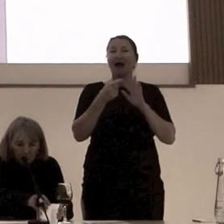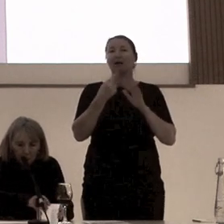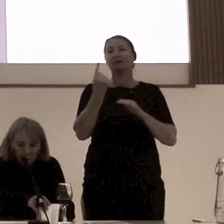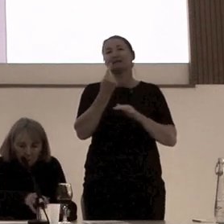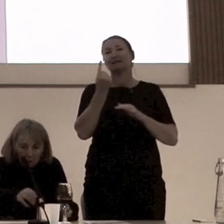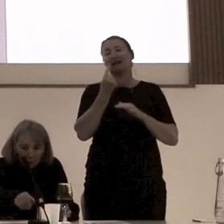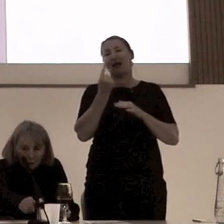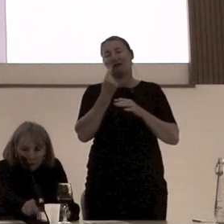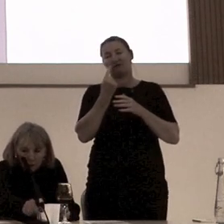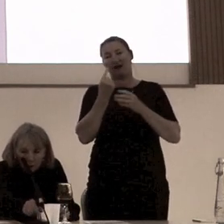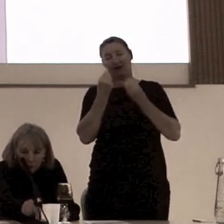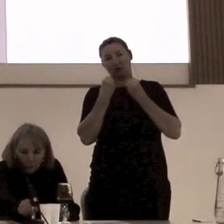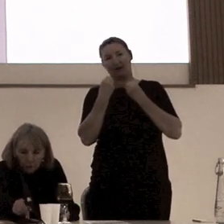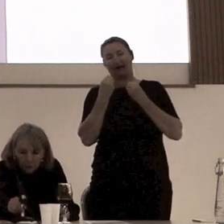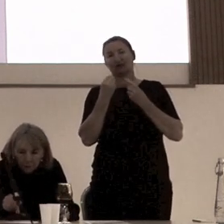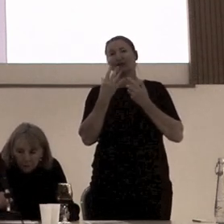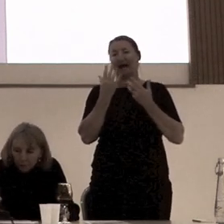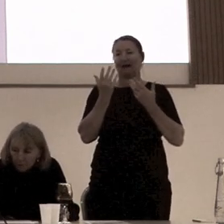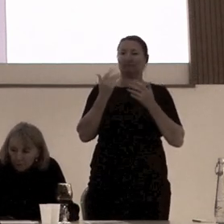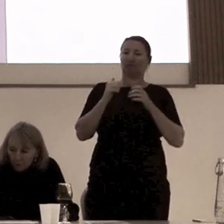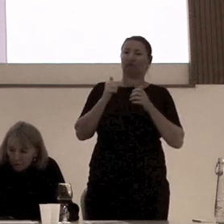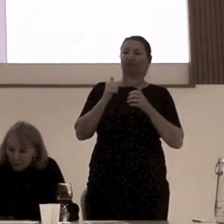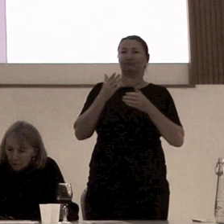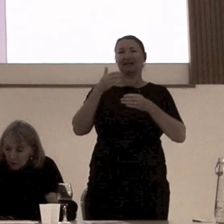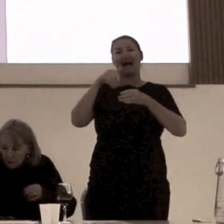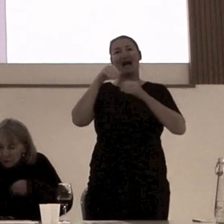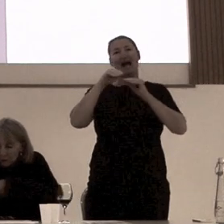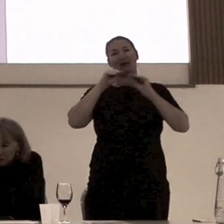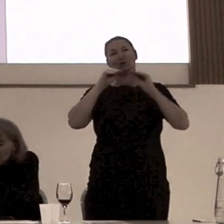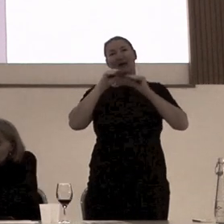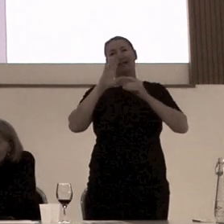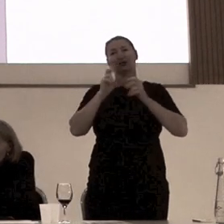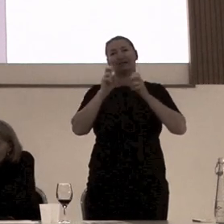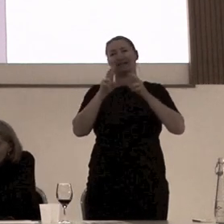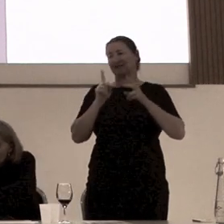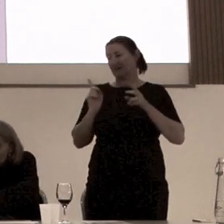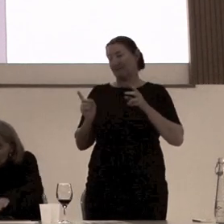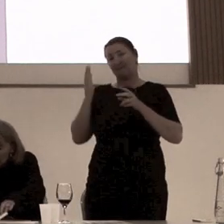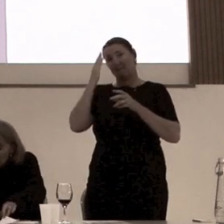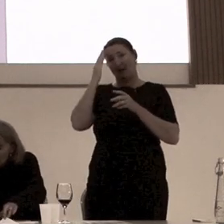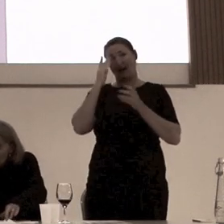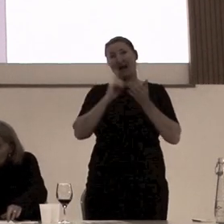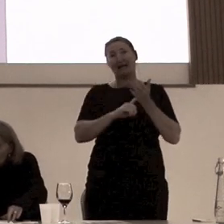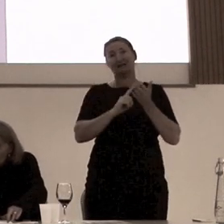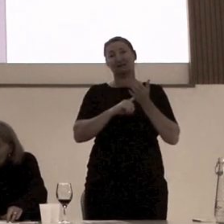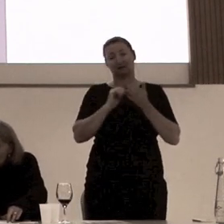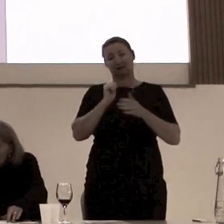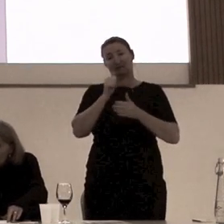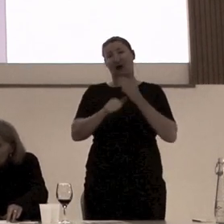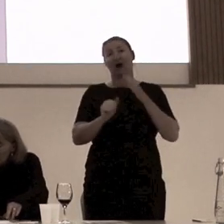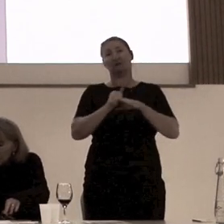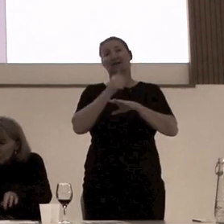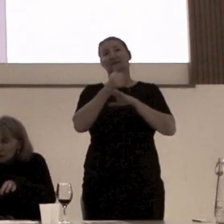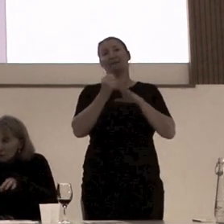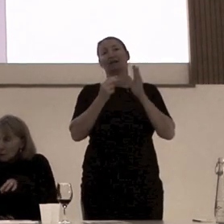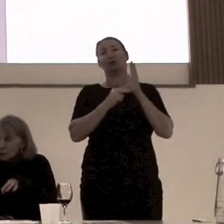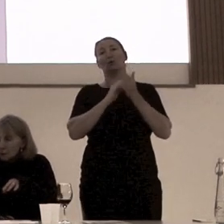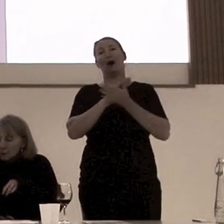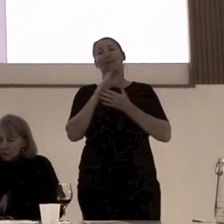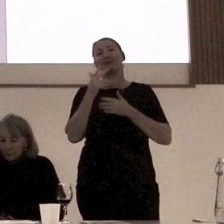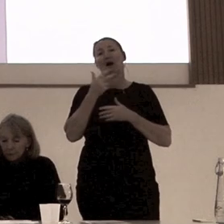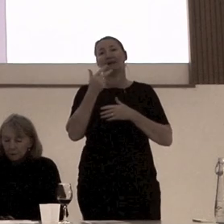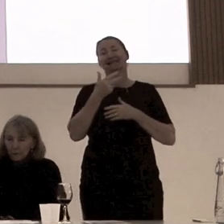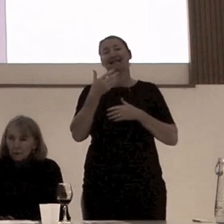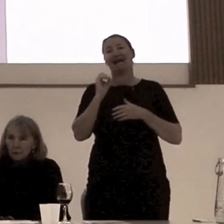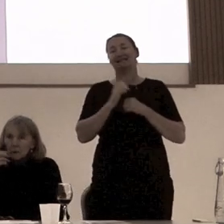inclusive education system, which her mother Linda was a pioneer in starting in Newham in the 80s.